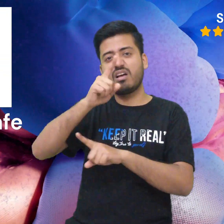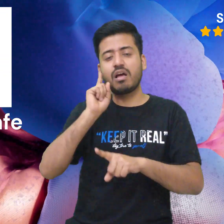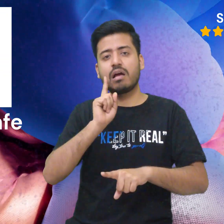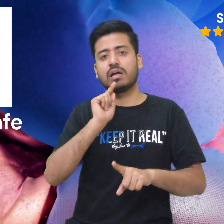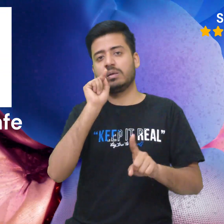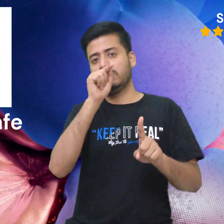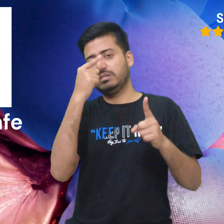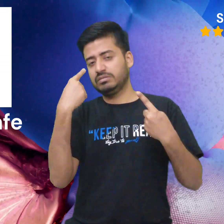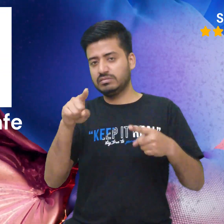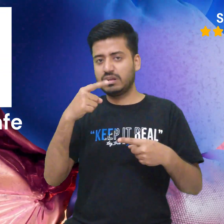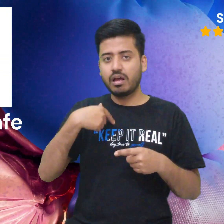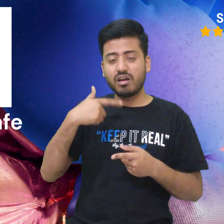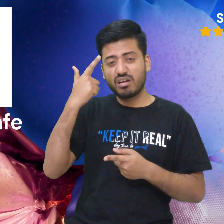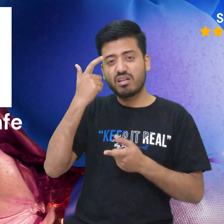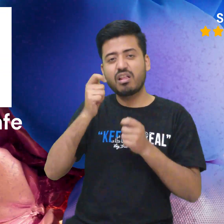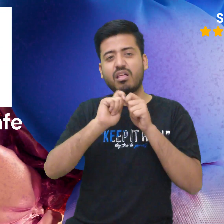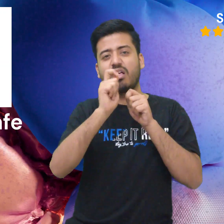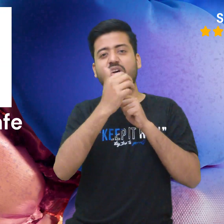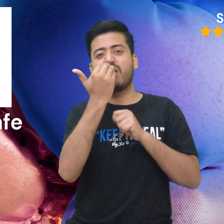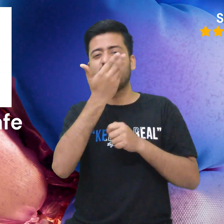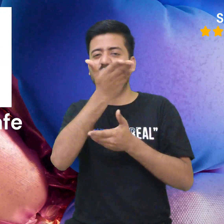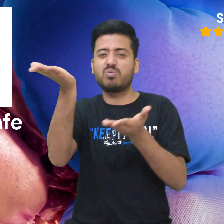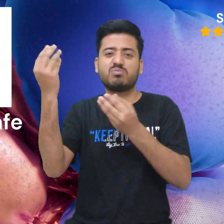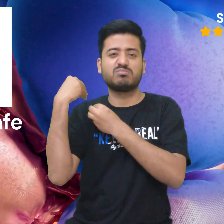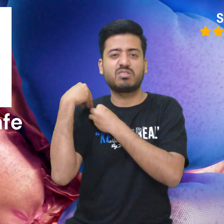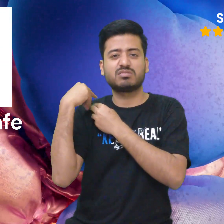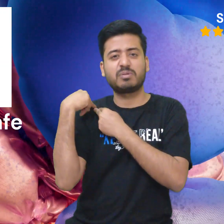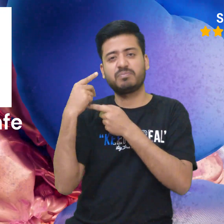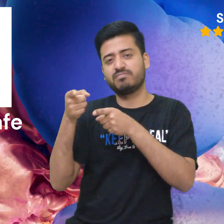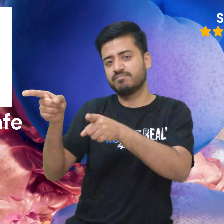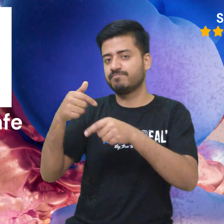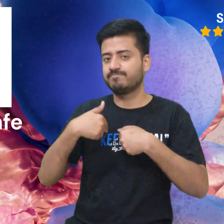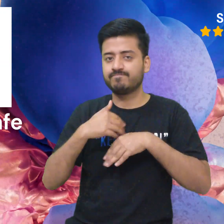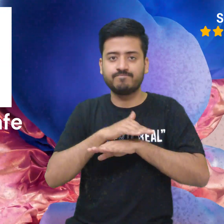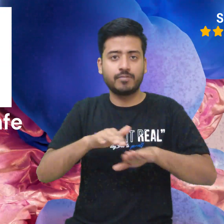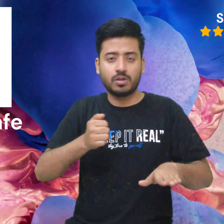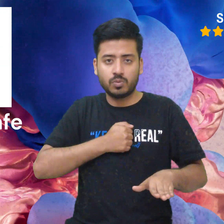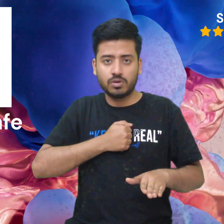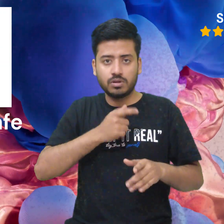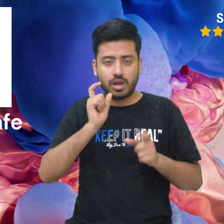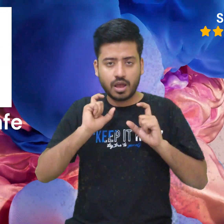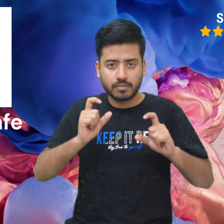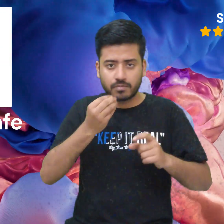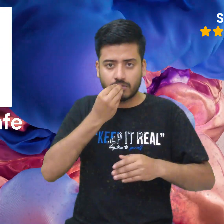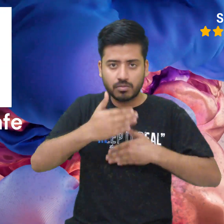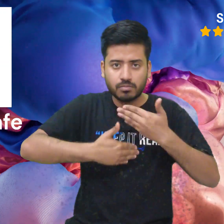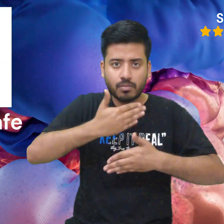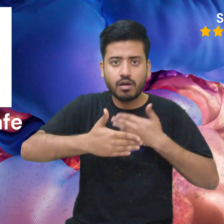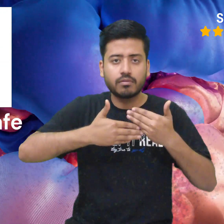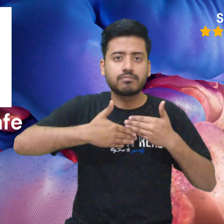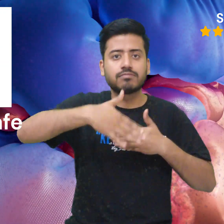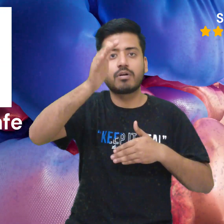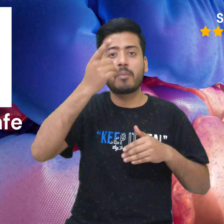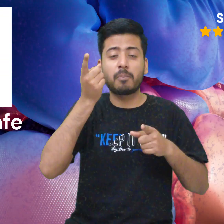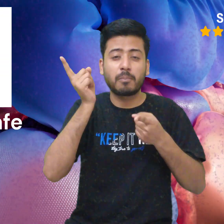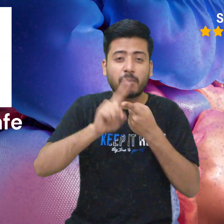is surprisingly high in protein at 5.1 grams per 100-gram serving. That's because the noodle's primary